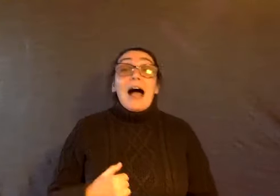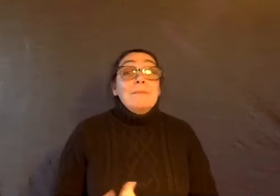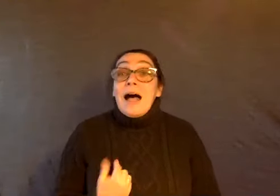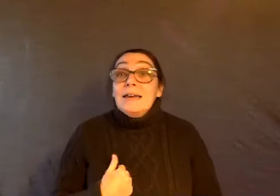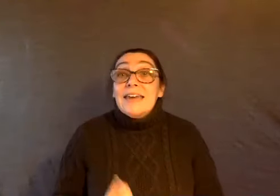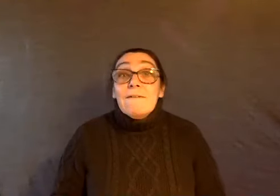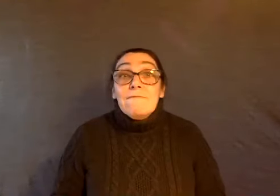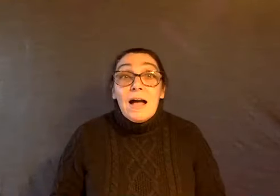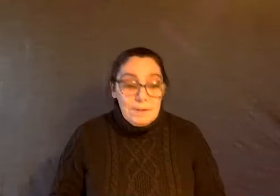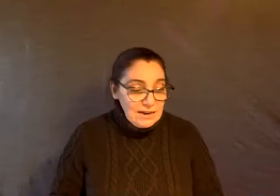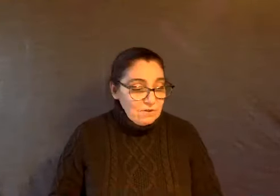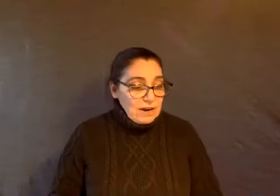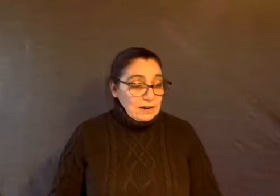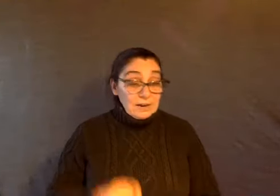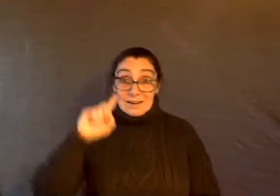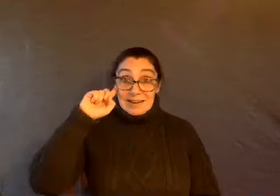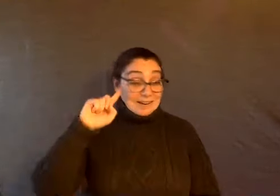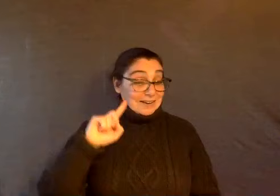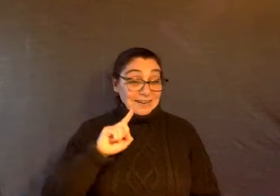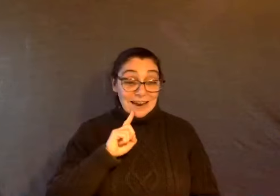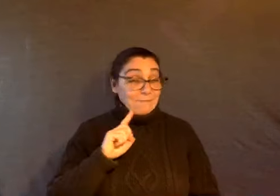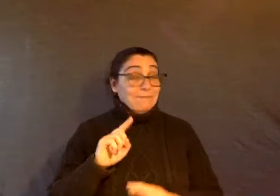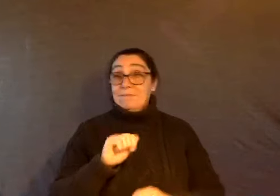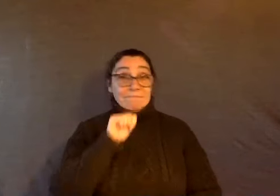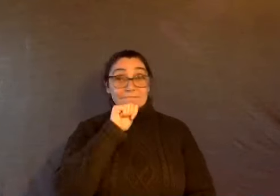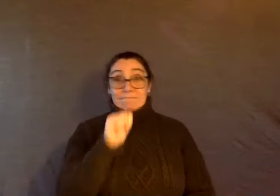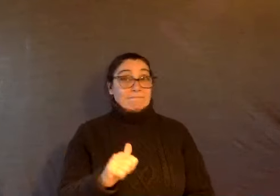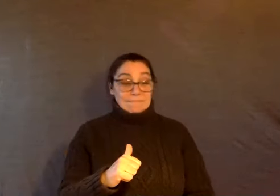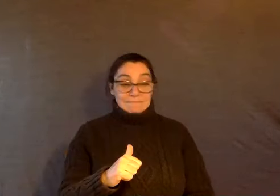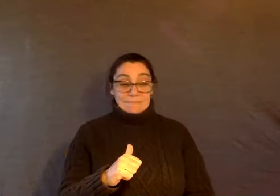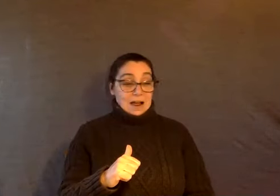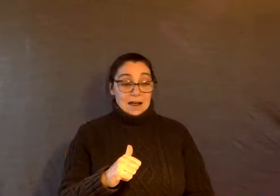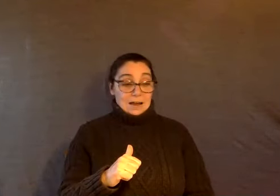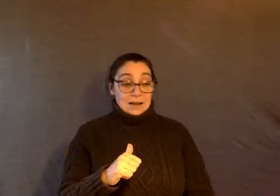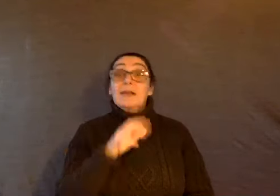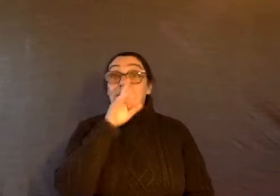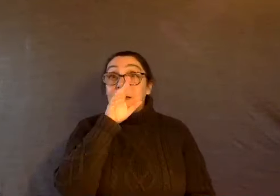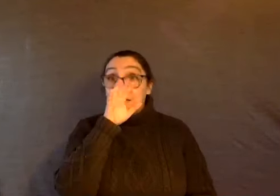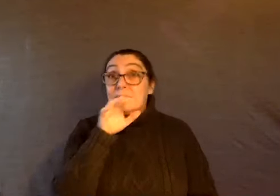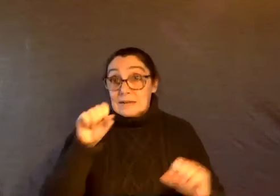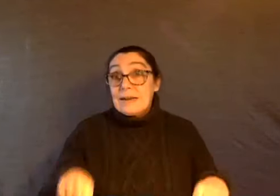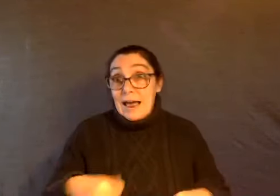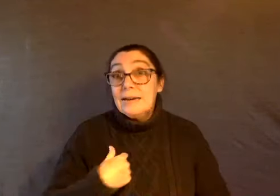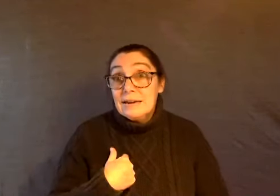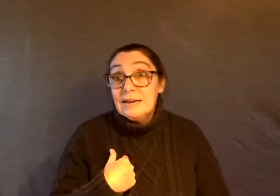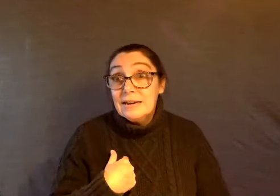I'm not deaf, I'm hearing. Deaf, not can.